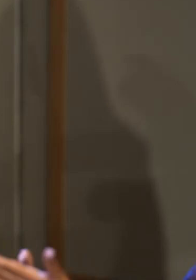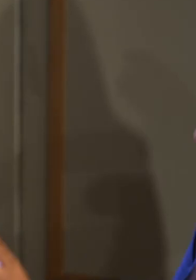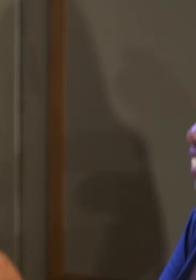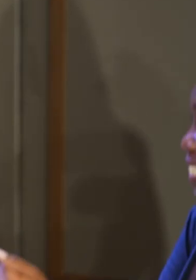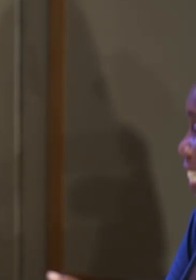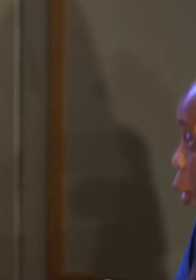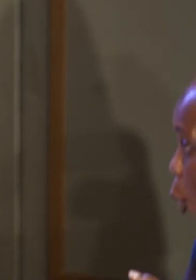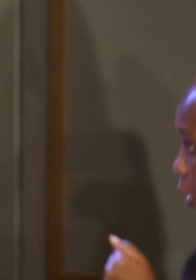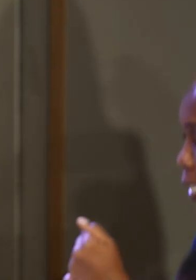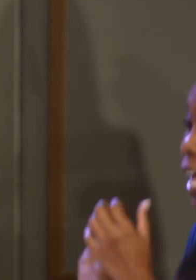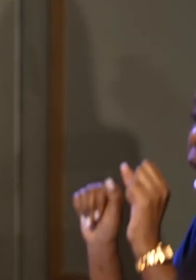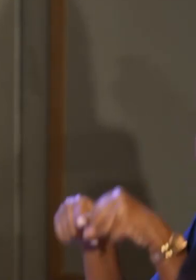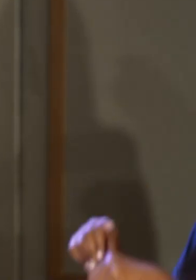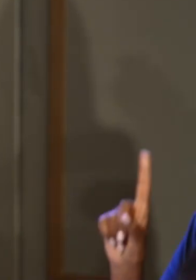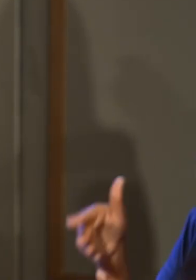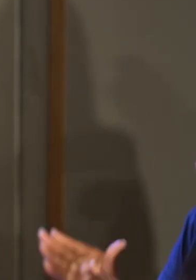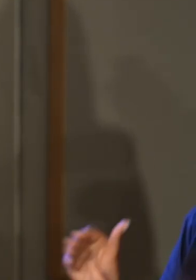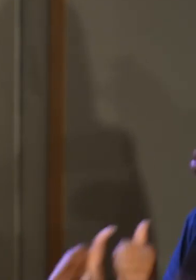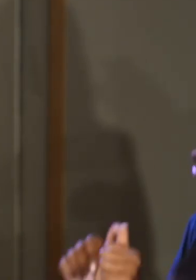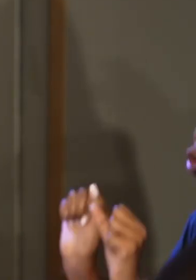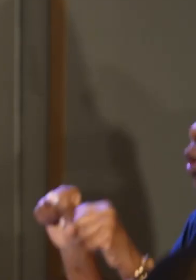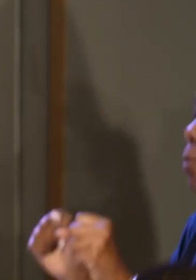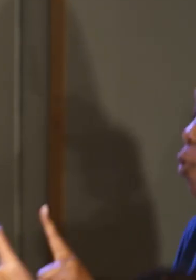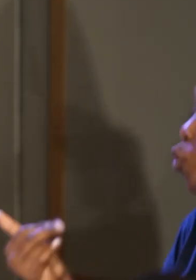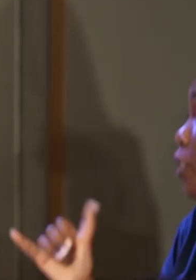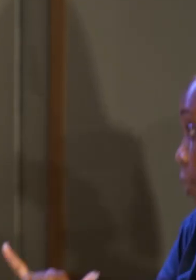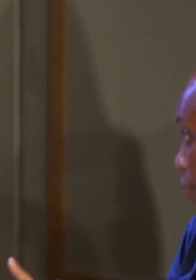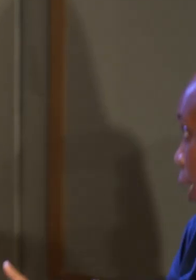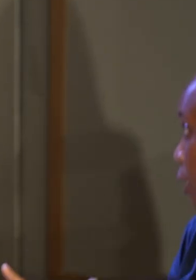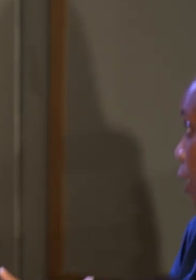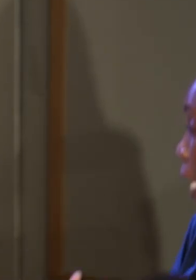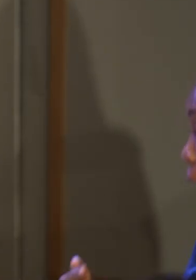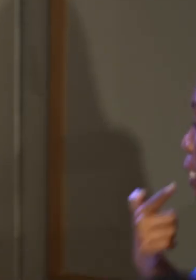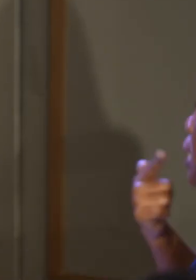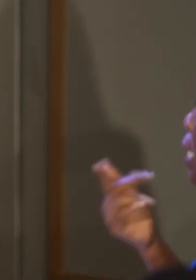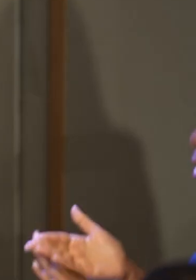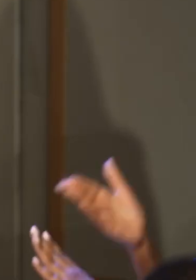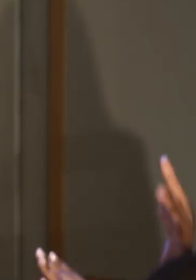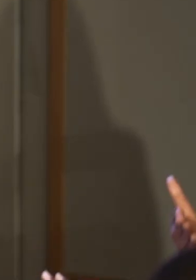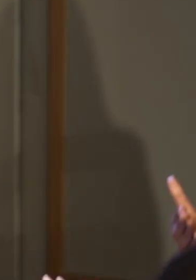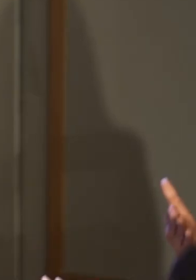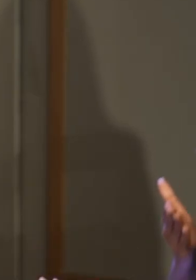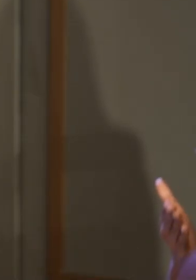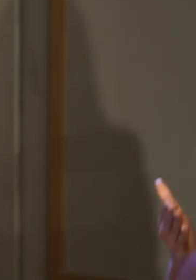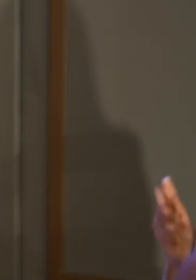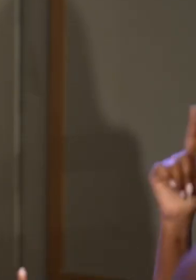could be one way of doing this. As mentioned earlier, I think the key is to